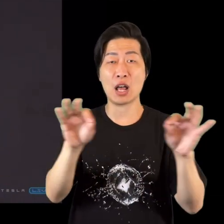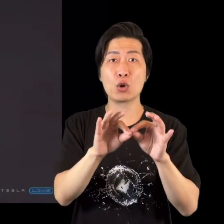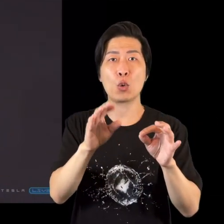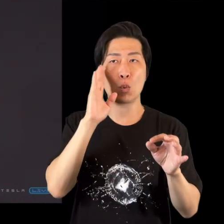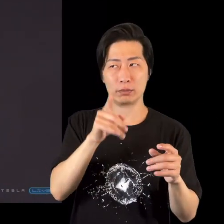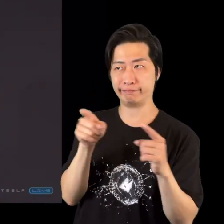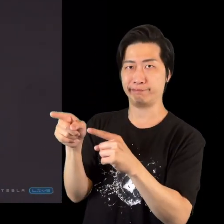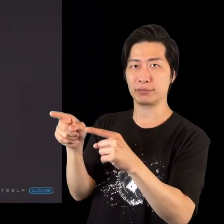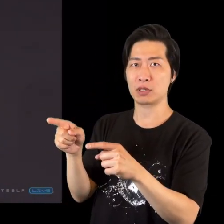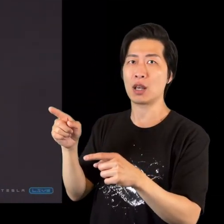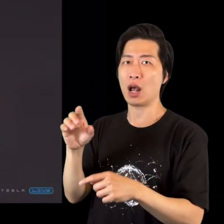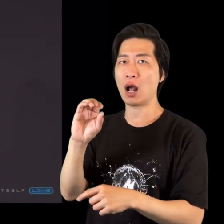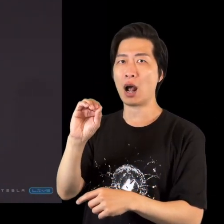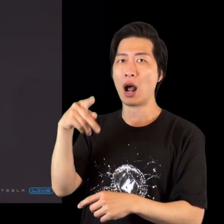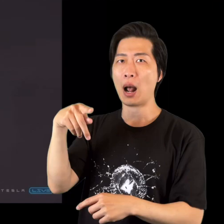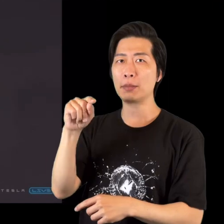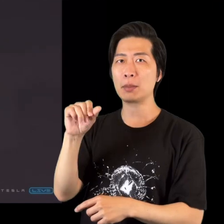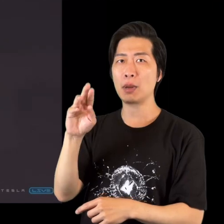long-term value will be Optimus.